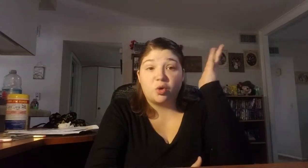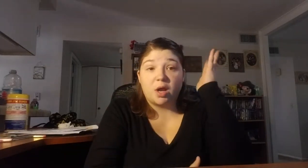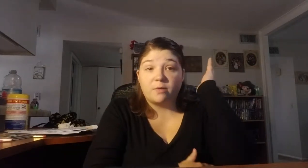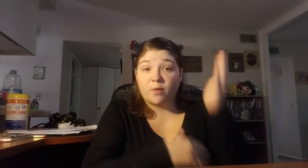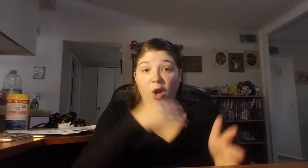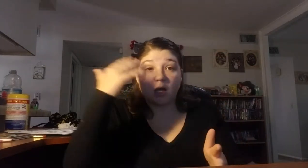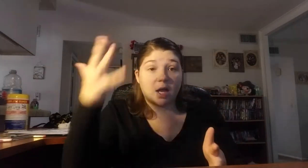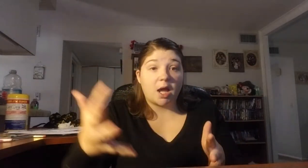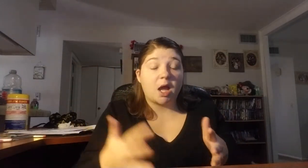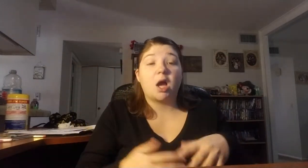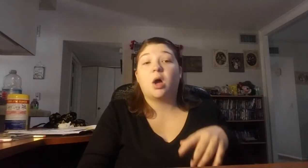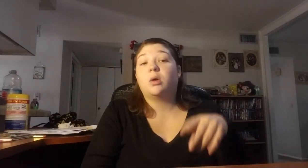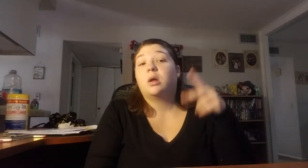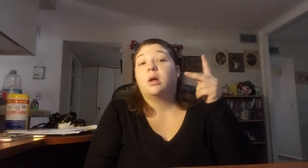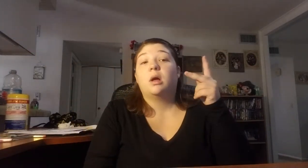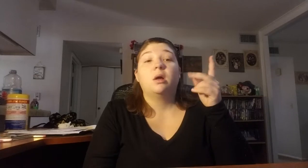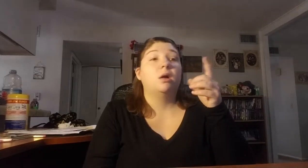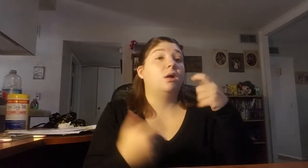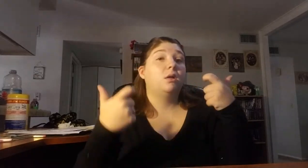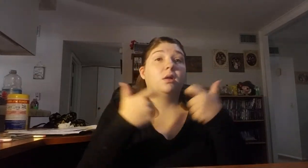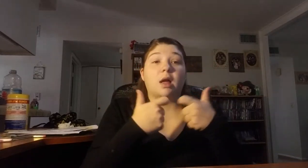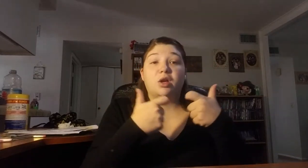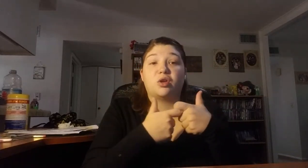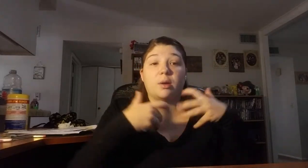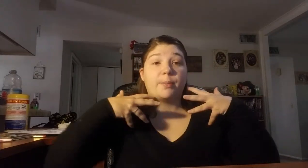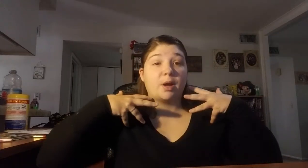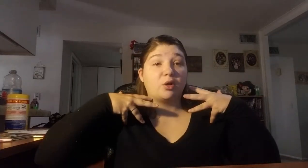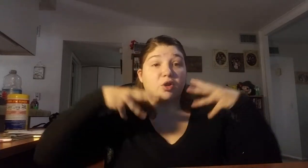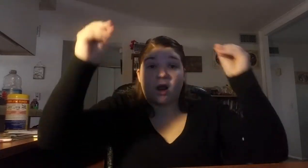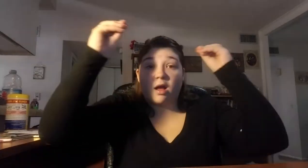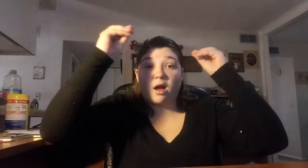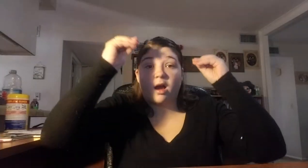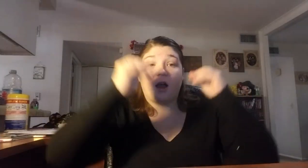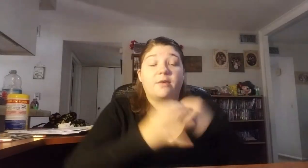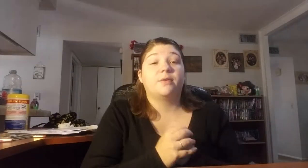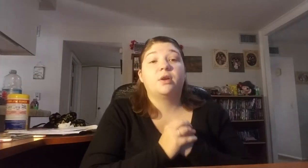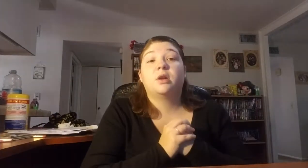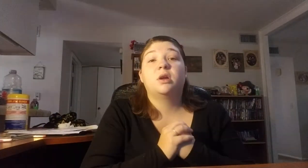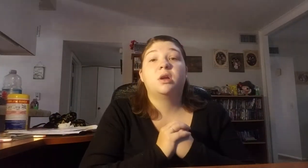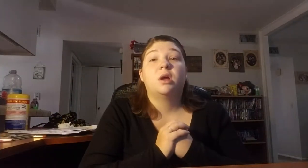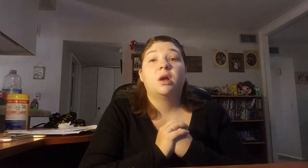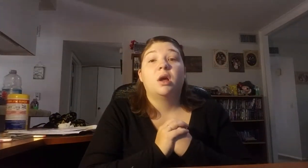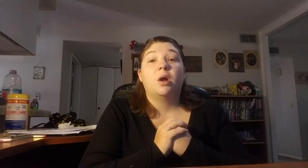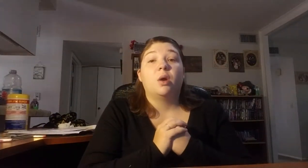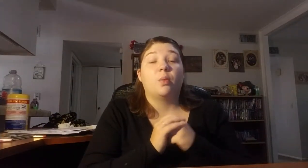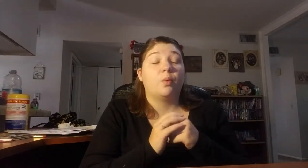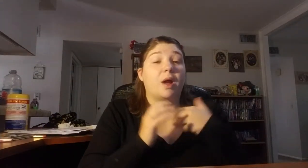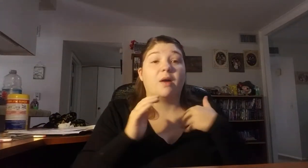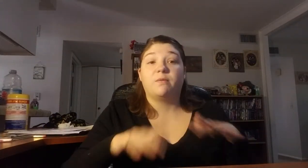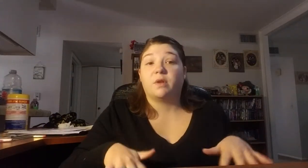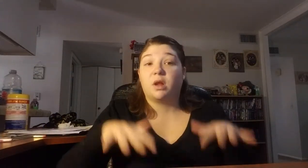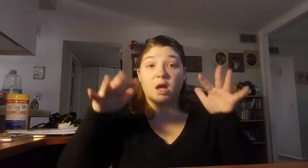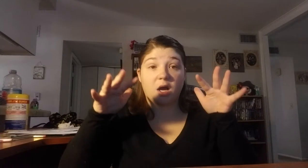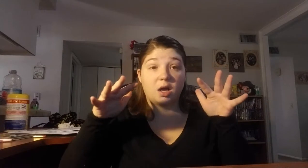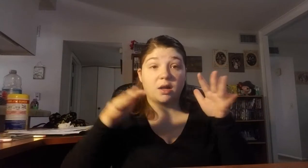trees falling down, electric fence shut off. We have flood in